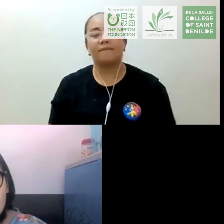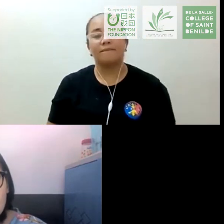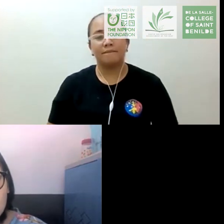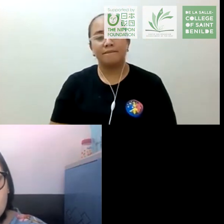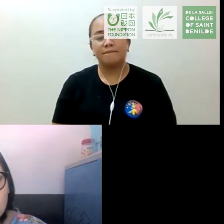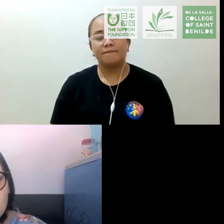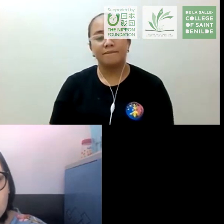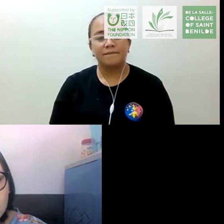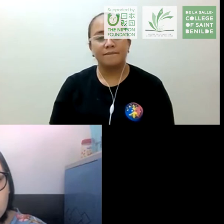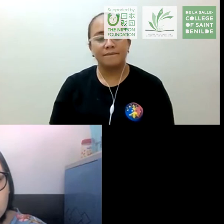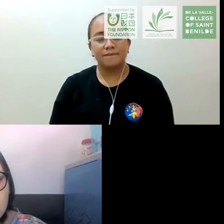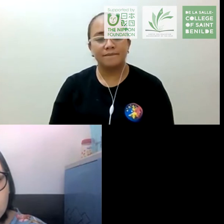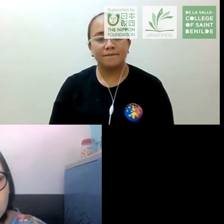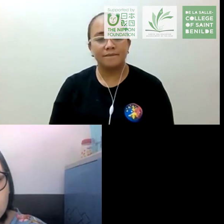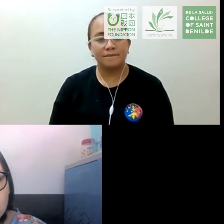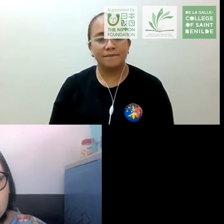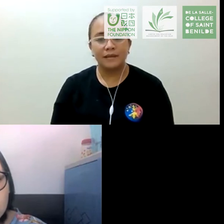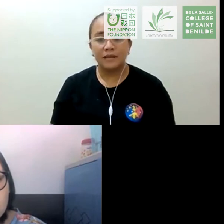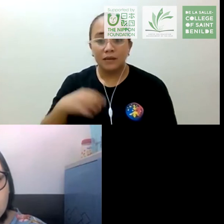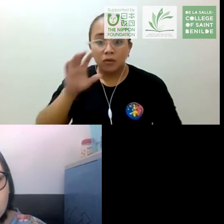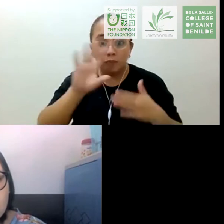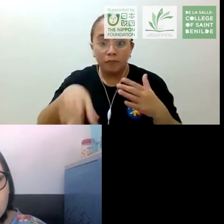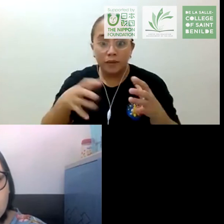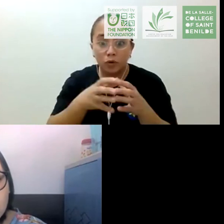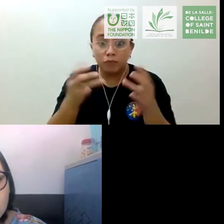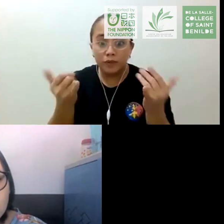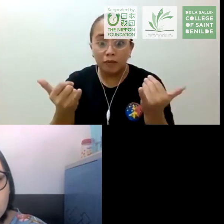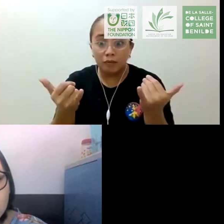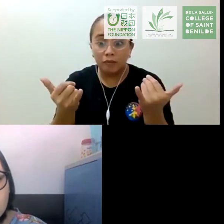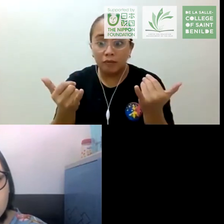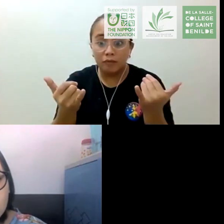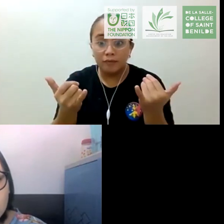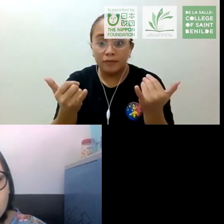Yes, sir. All right. So we got all the groups back now?